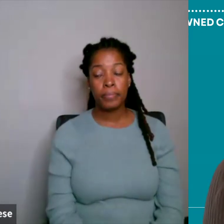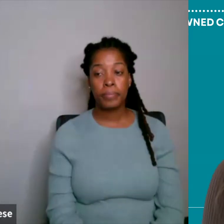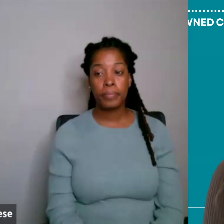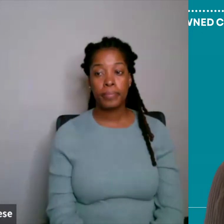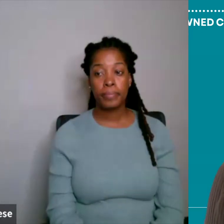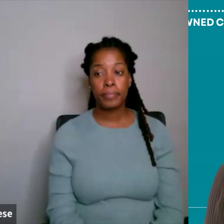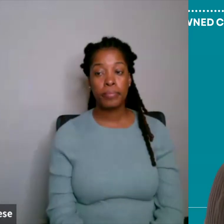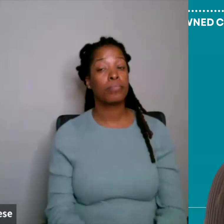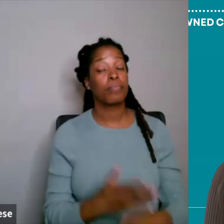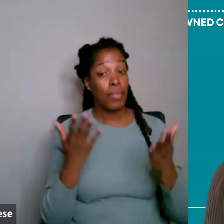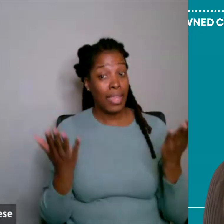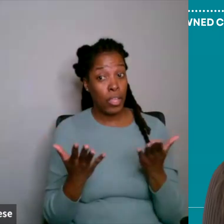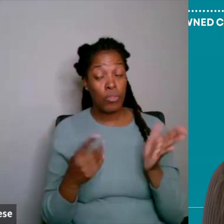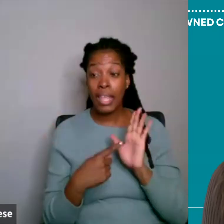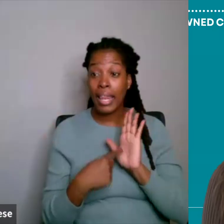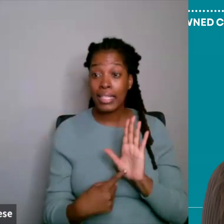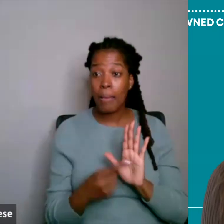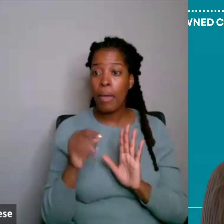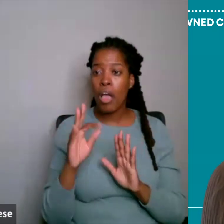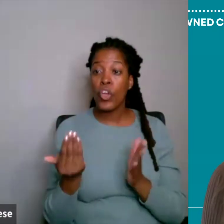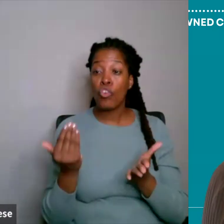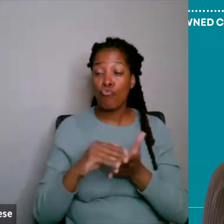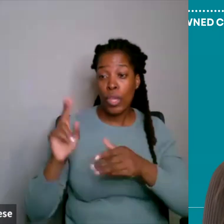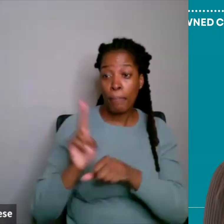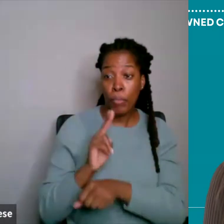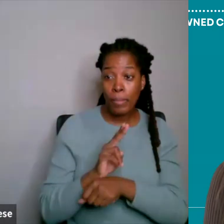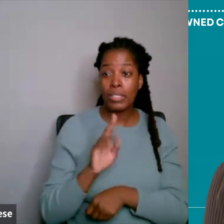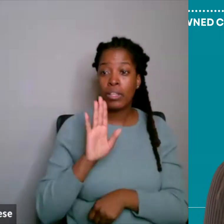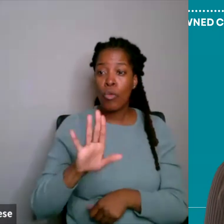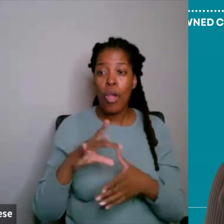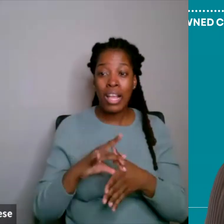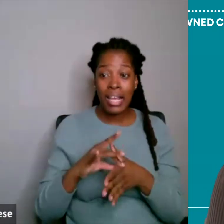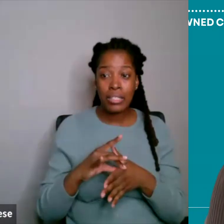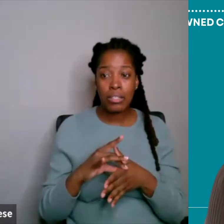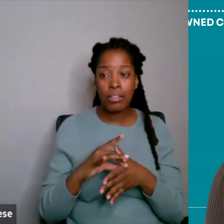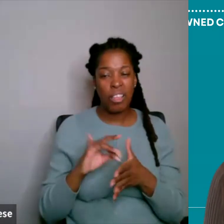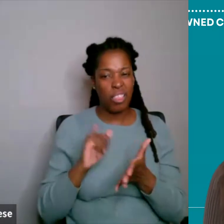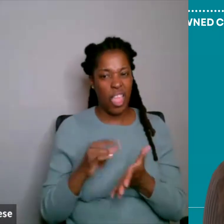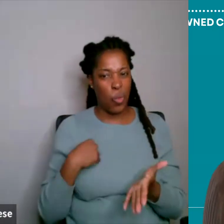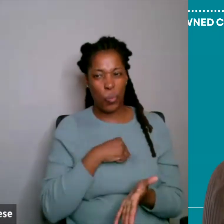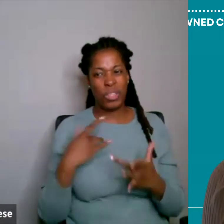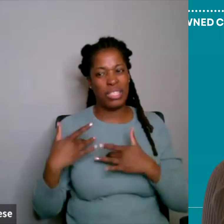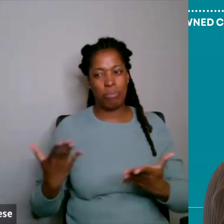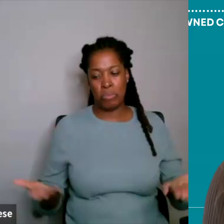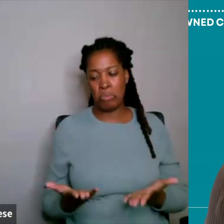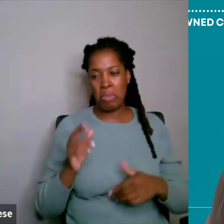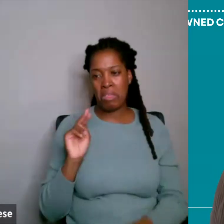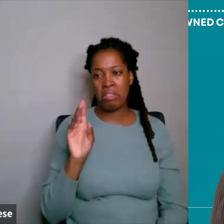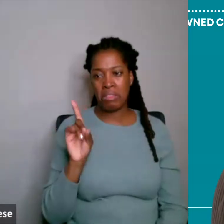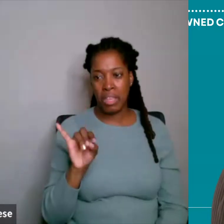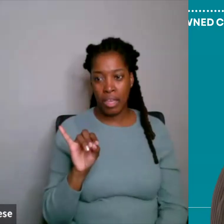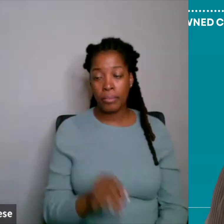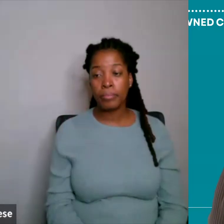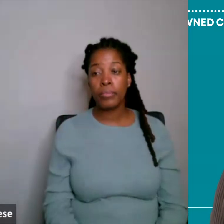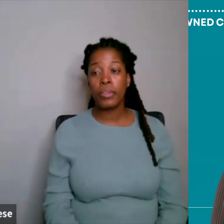And here's an example of repurposing content in a way that we typically do at NDI. On the left